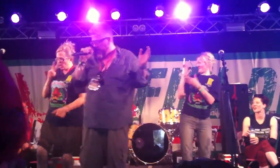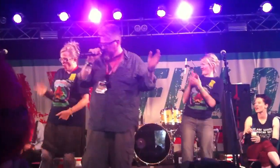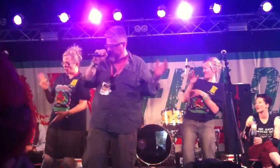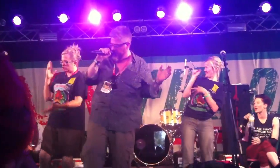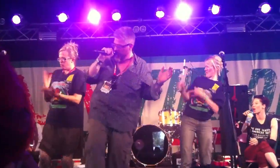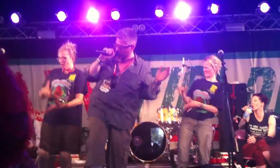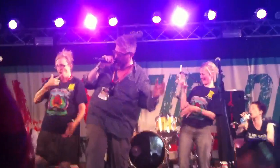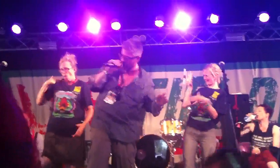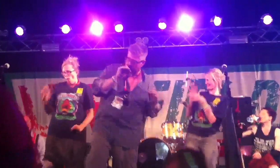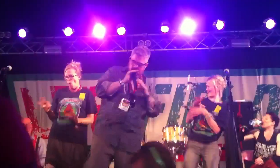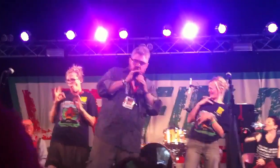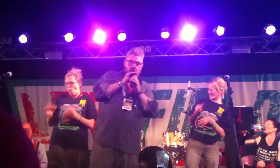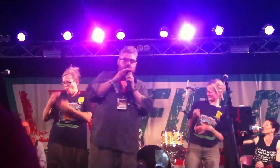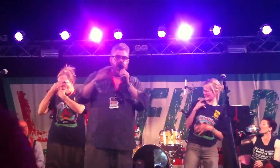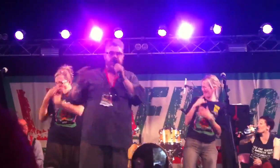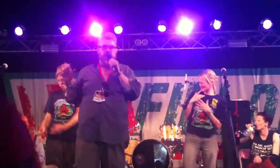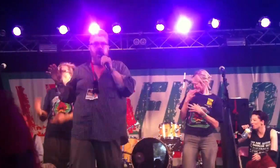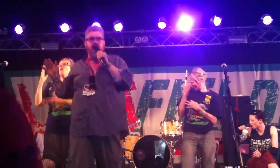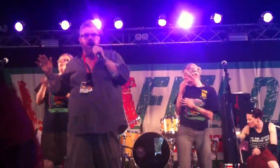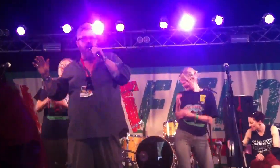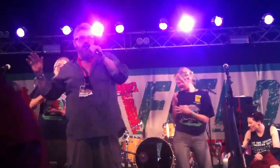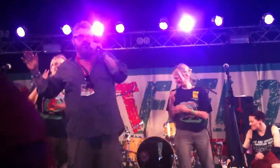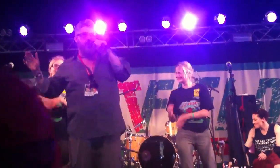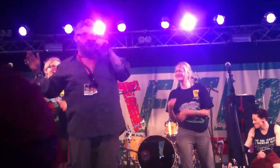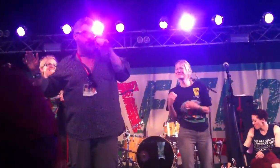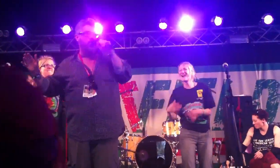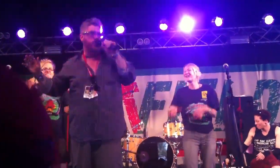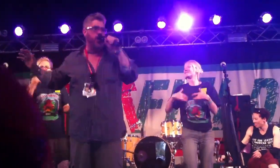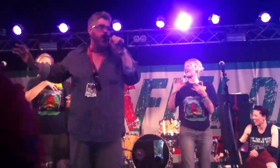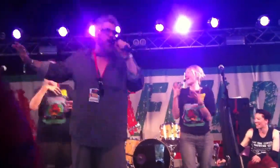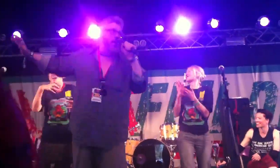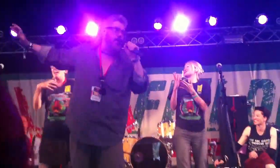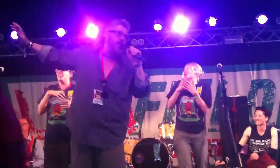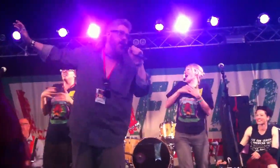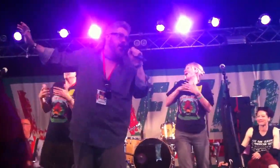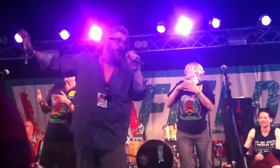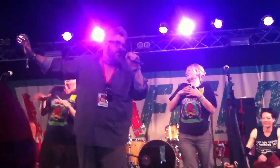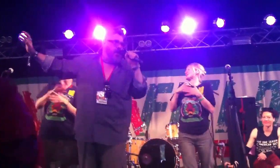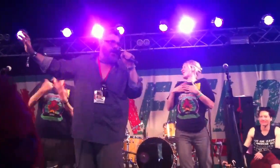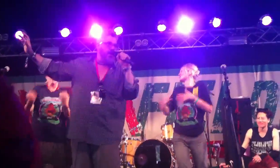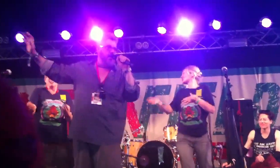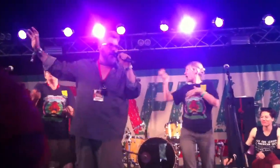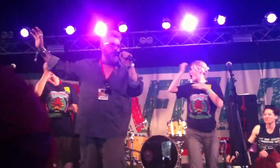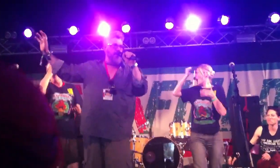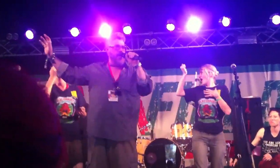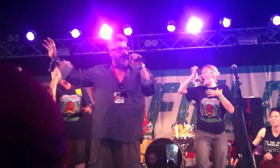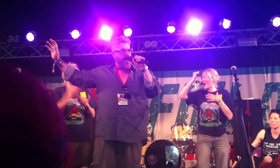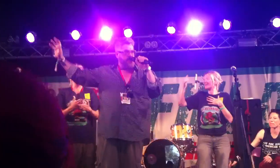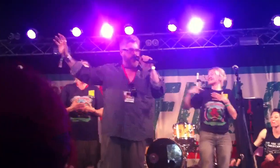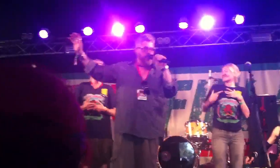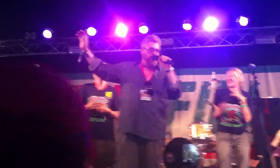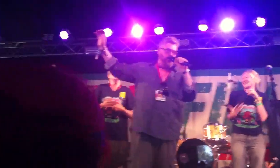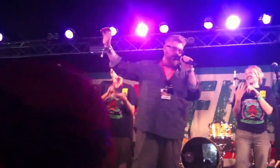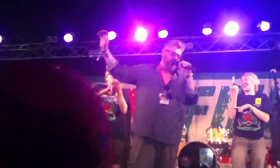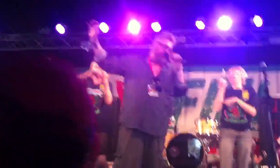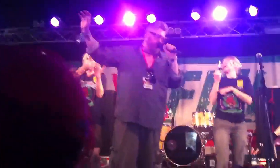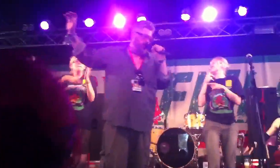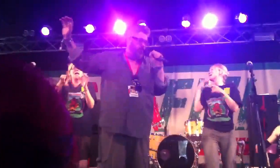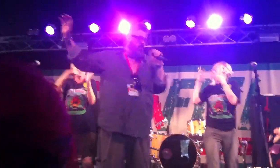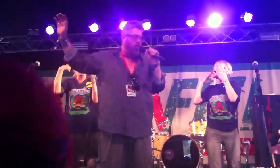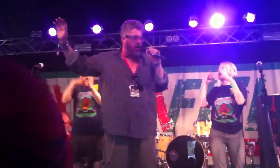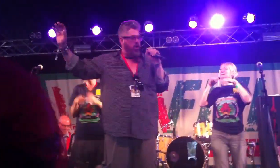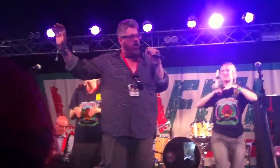fucking tasty. I feel a total jerk taking a meerkat into